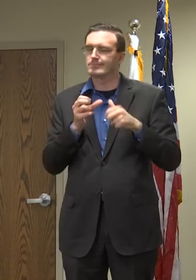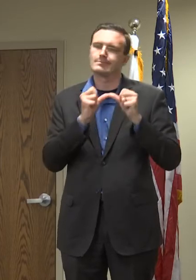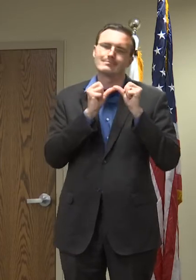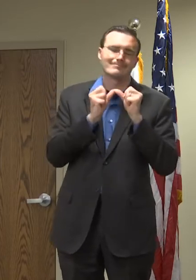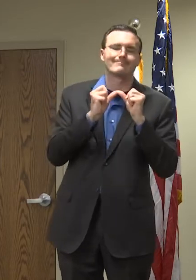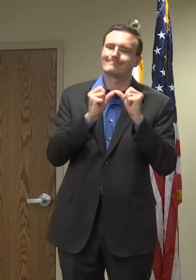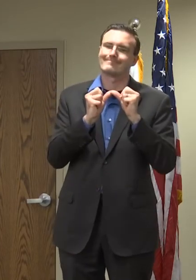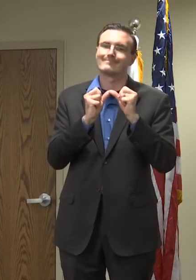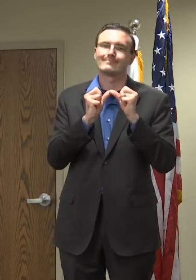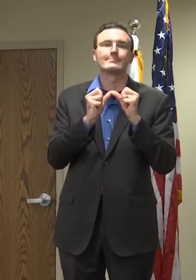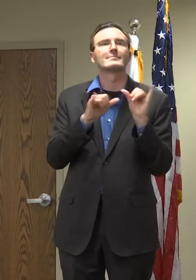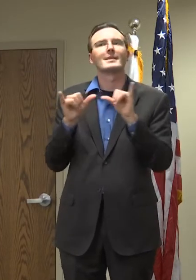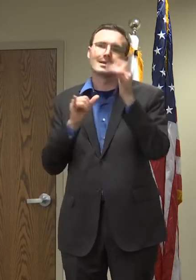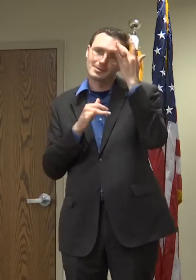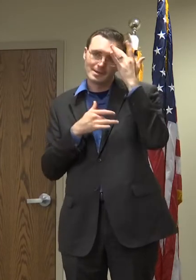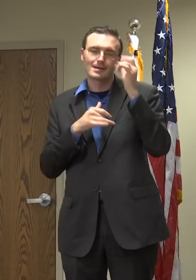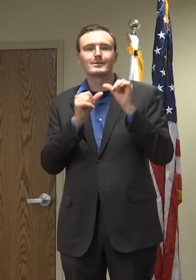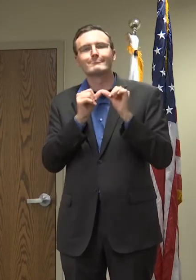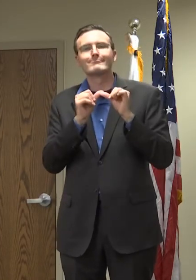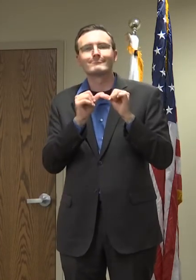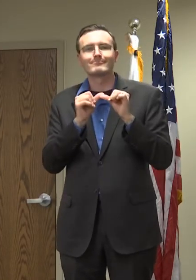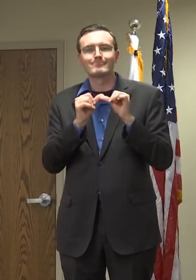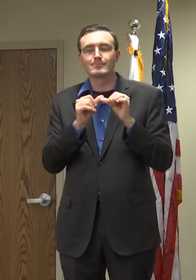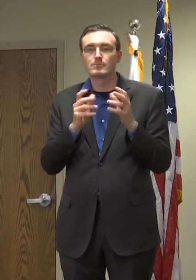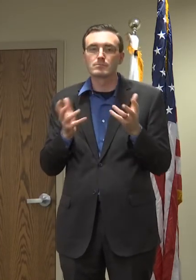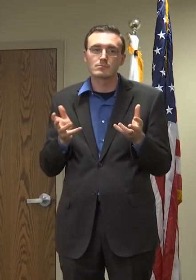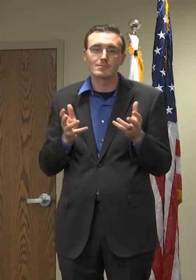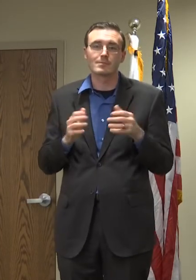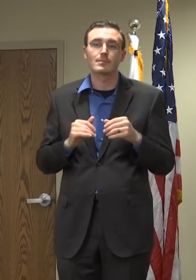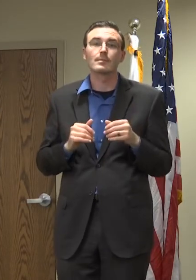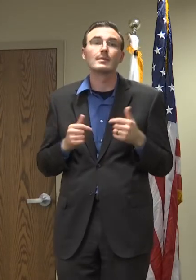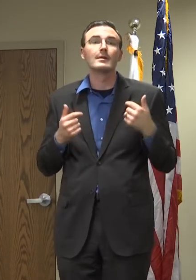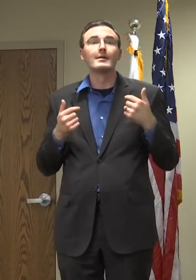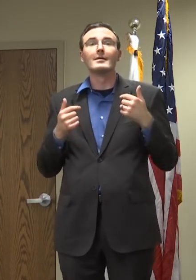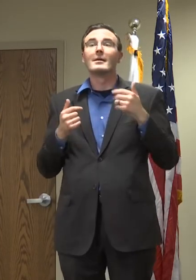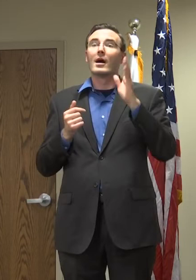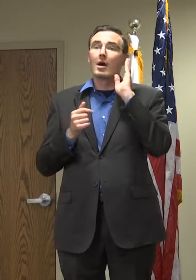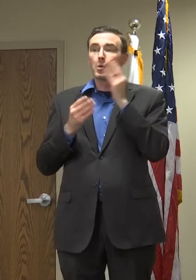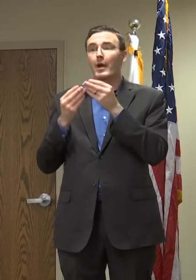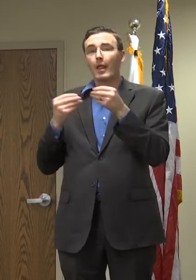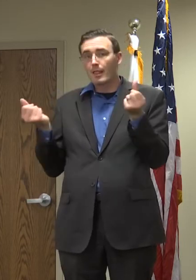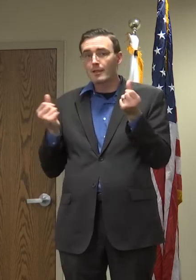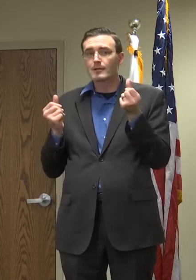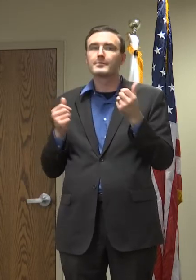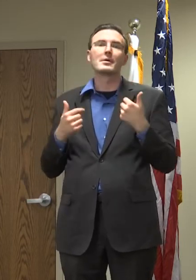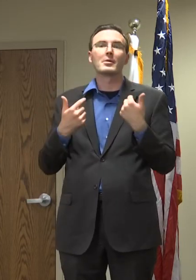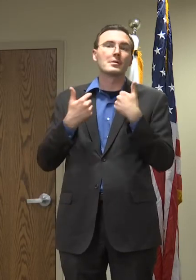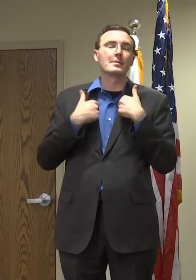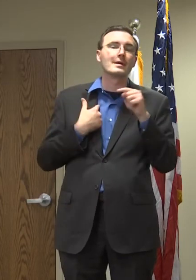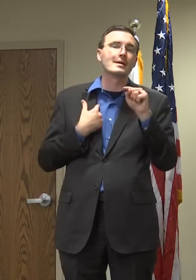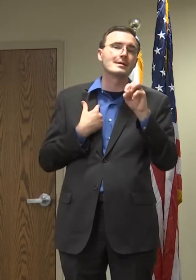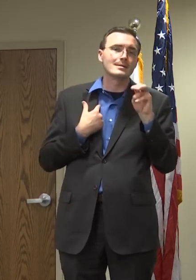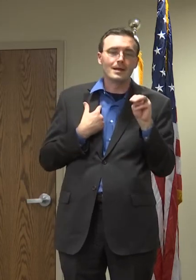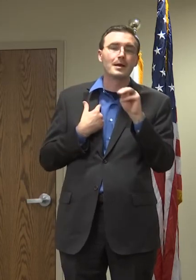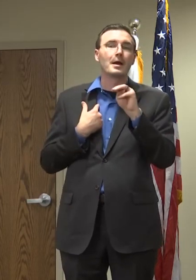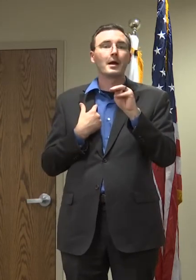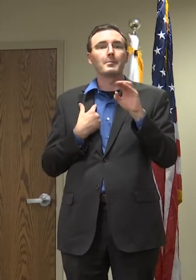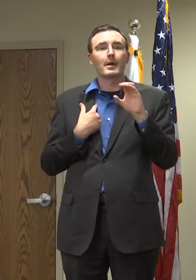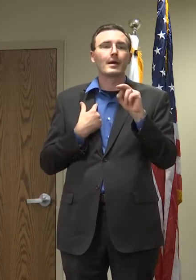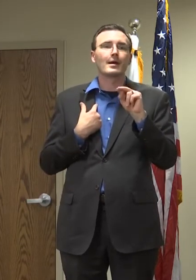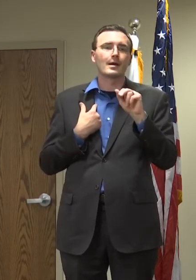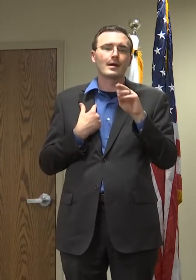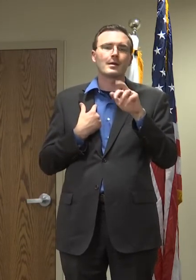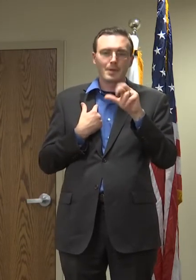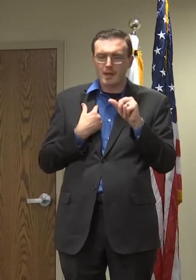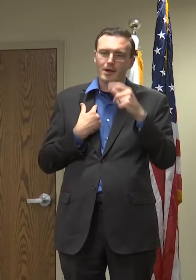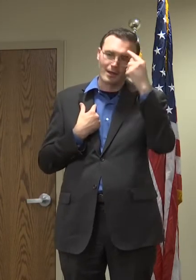go away because Tom McNamara gets frustrated after he puts 2 kids in this vehicle, which takes far longer than it should, and then you realize that you forgot your